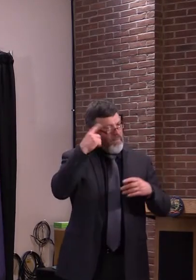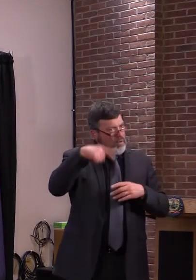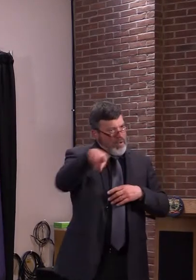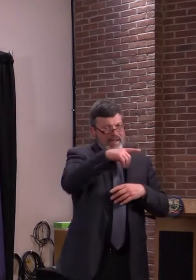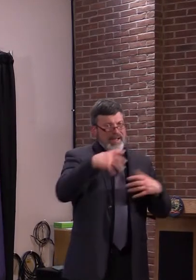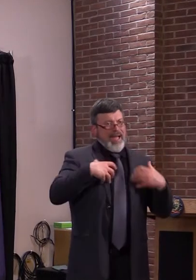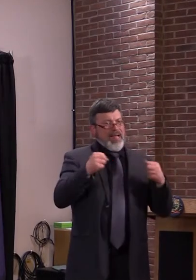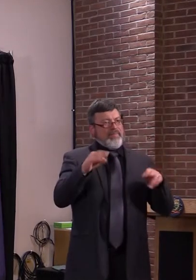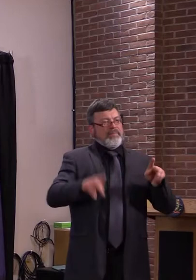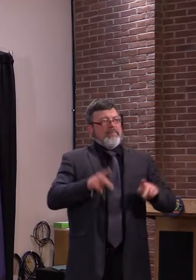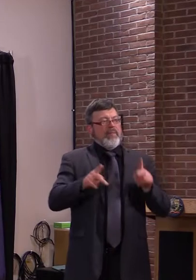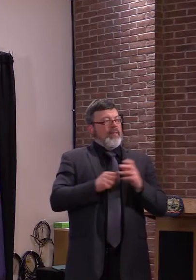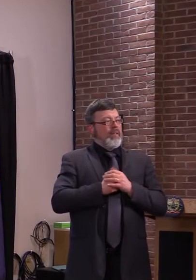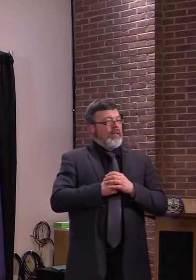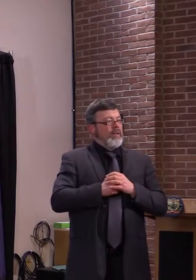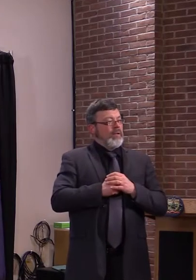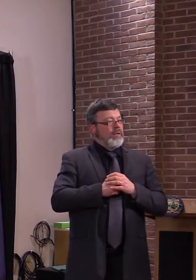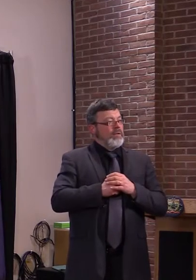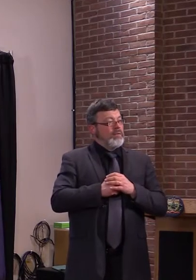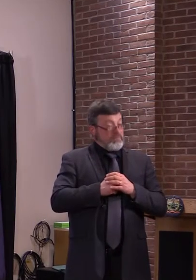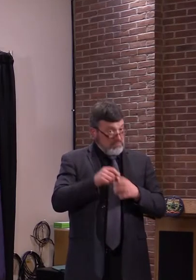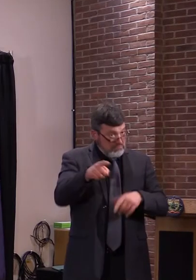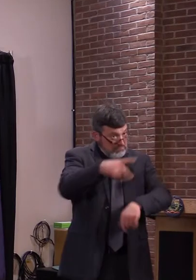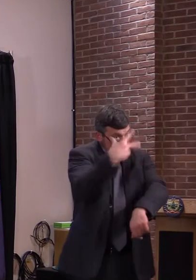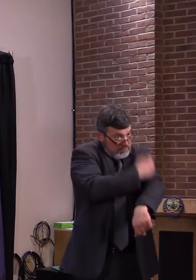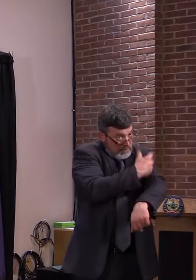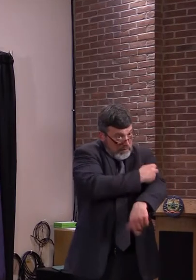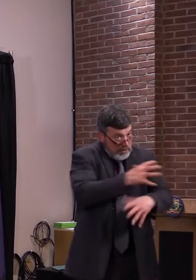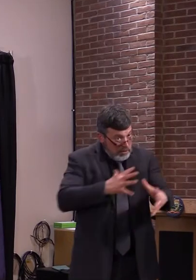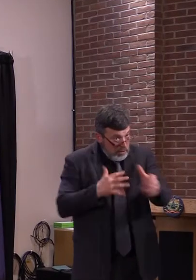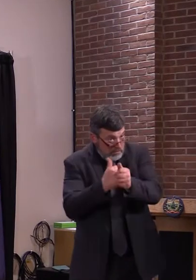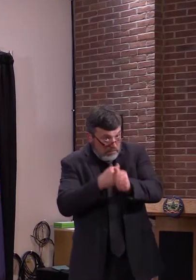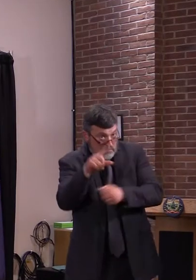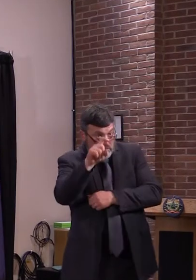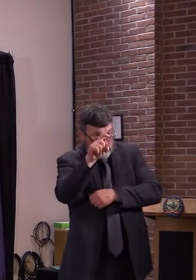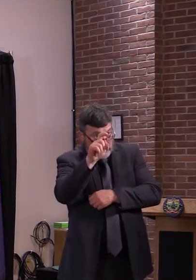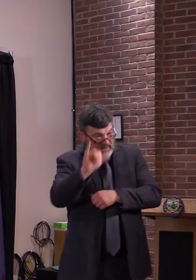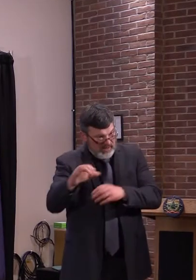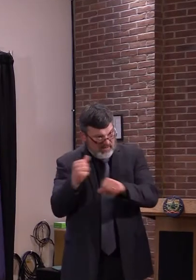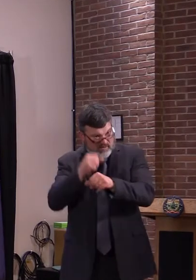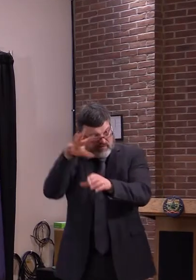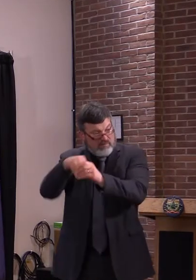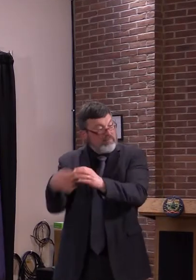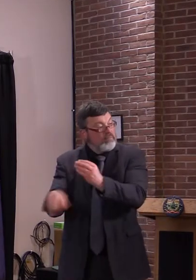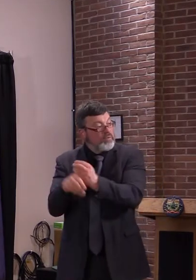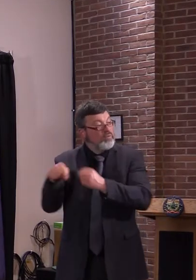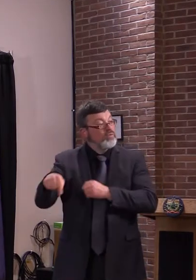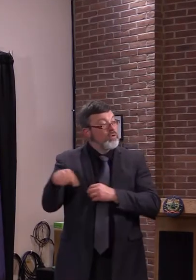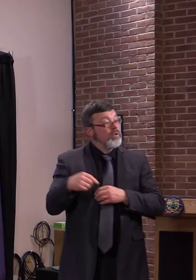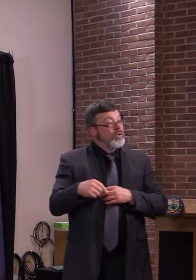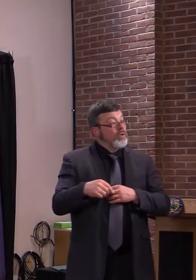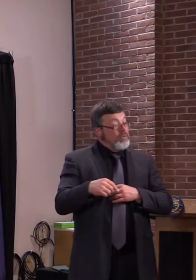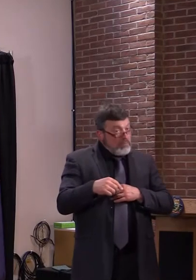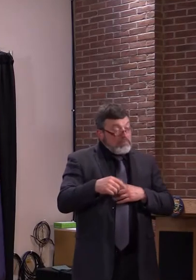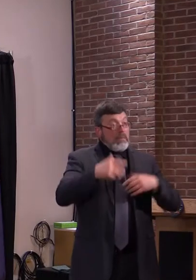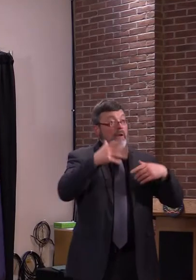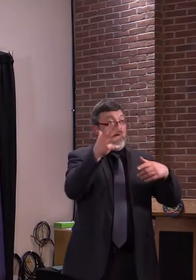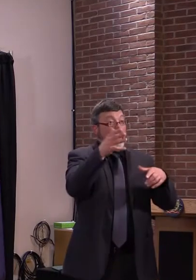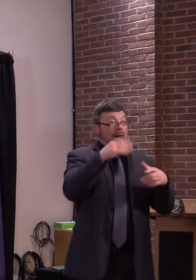they are up to date on vaccines and have access to testing and treatment to help prevent the worst